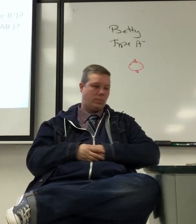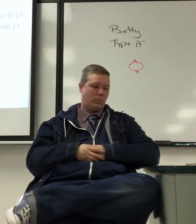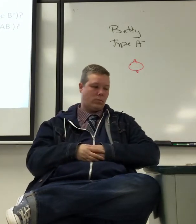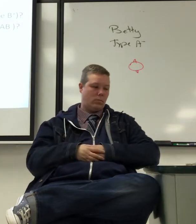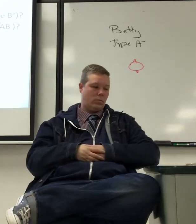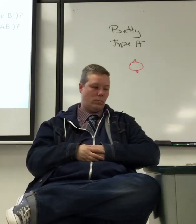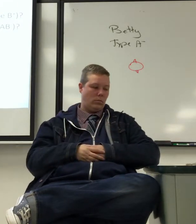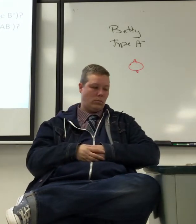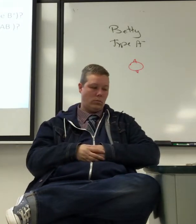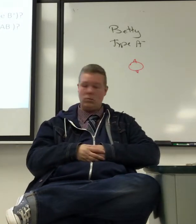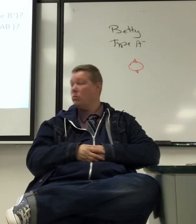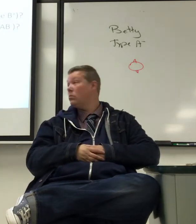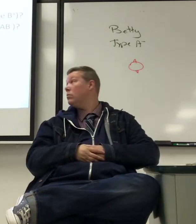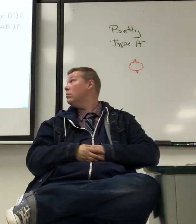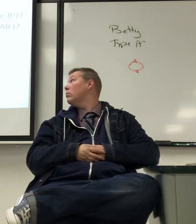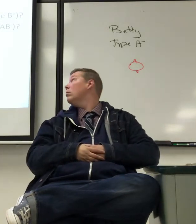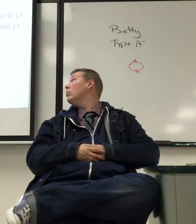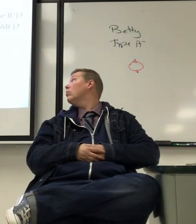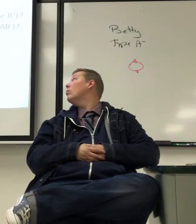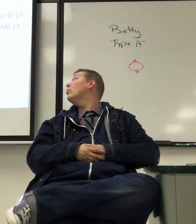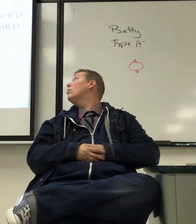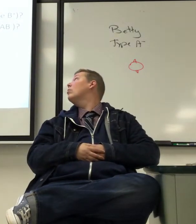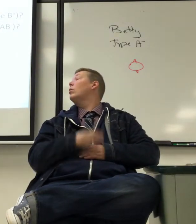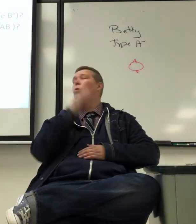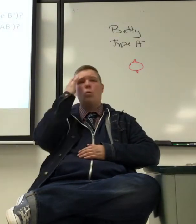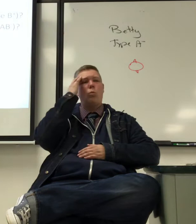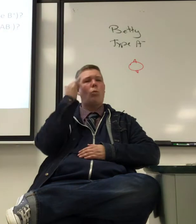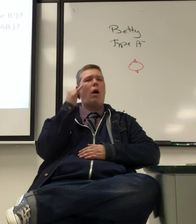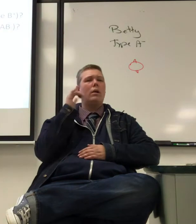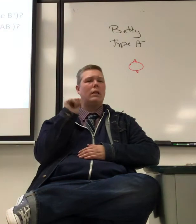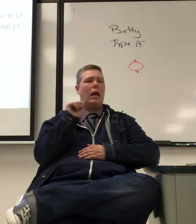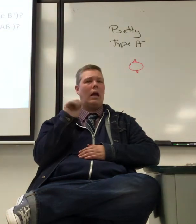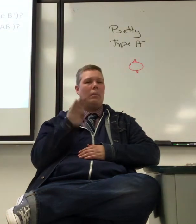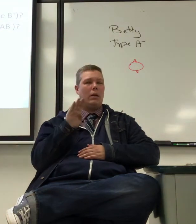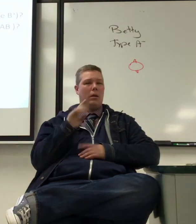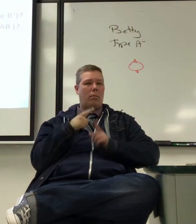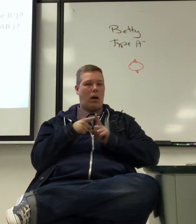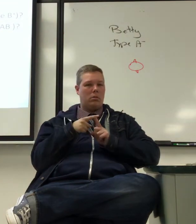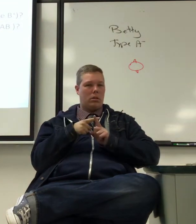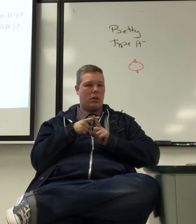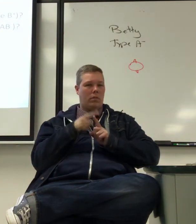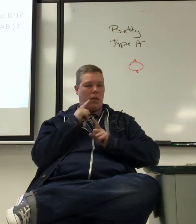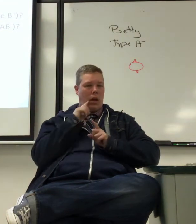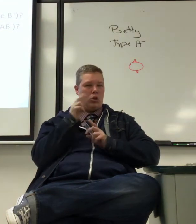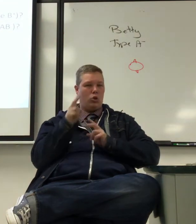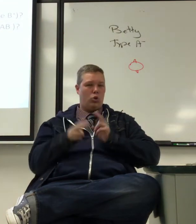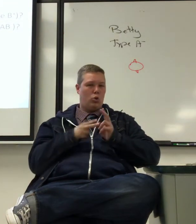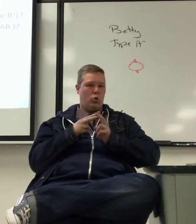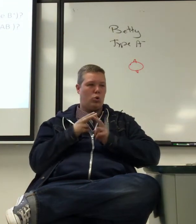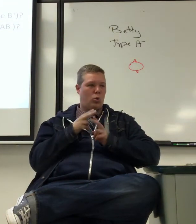recipient. What made them a universal recipient receive any blood? No antibodies.